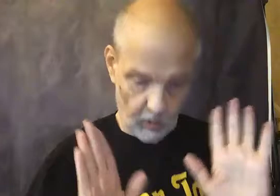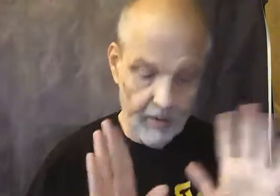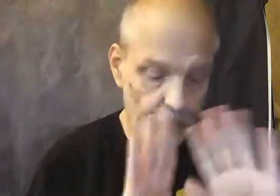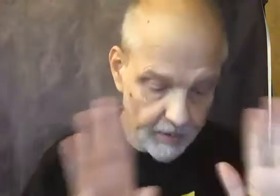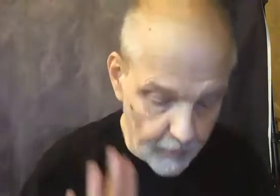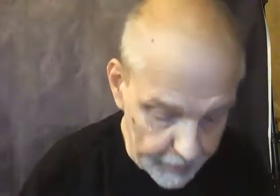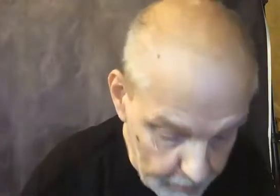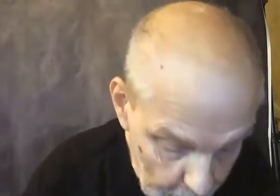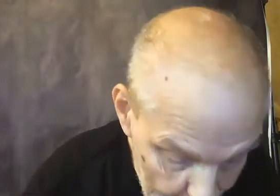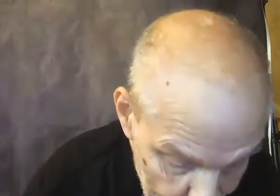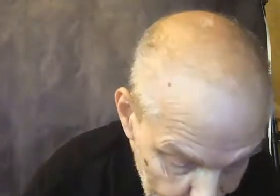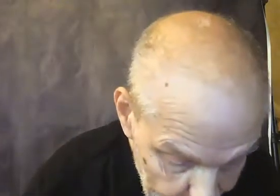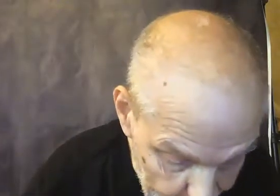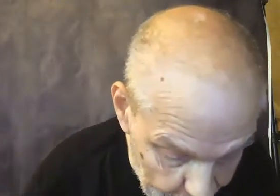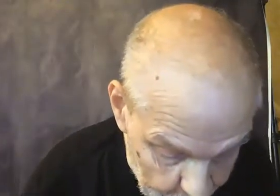Okay, I'm going to leave right there.